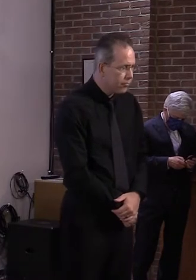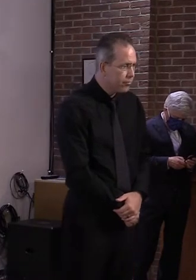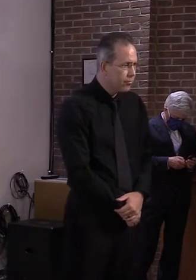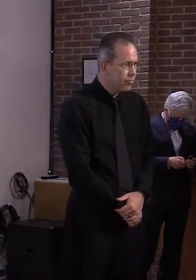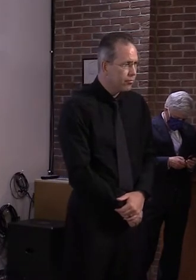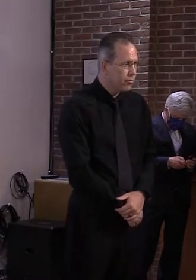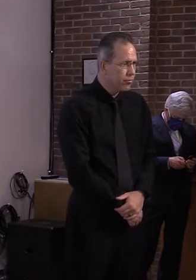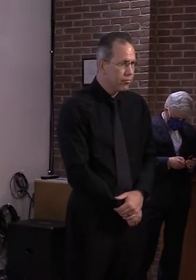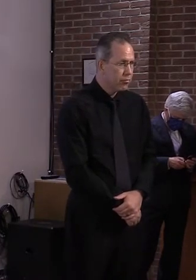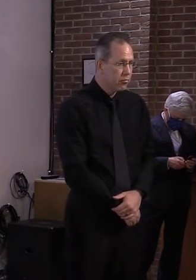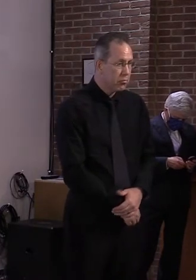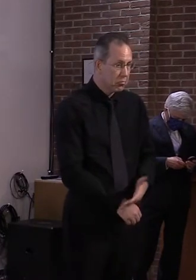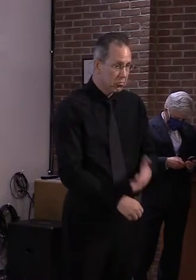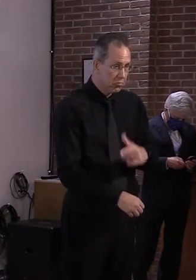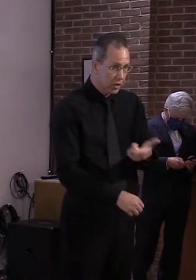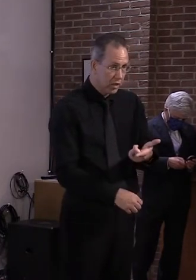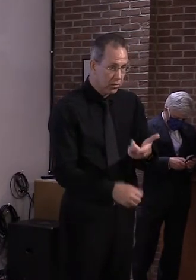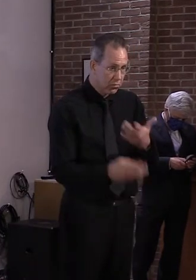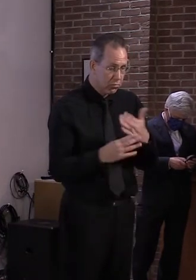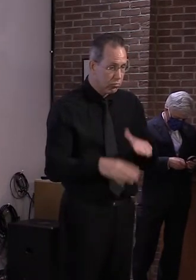Greg, the County Courier.